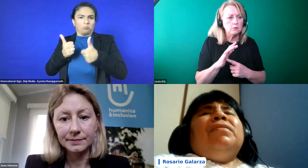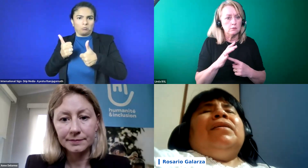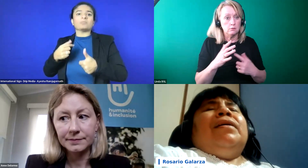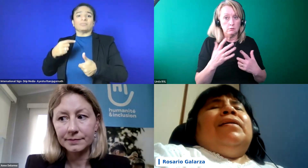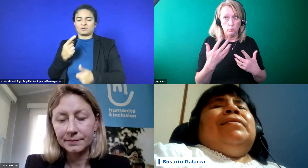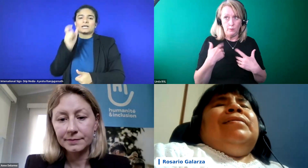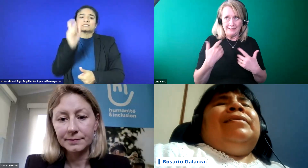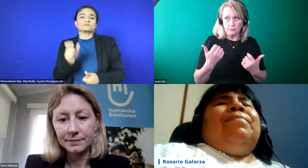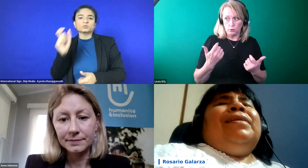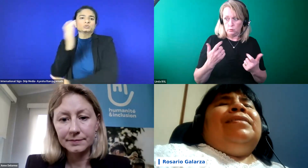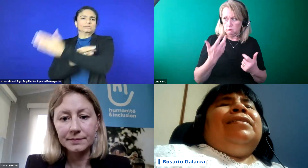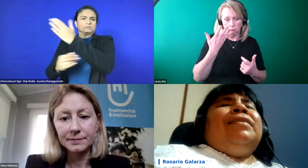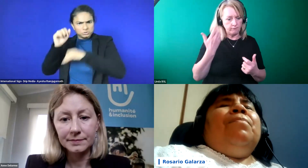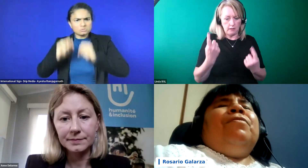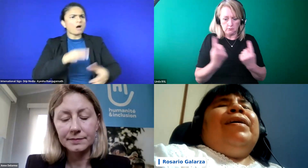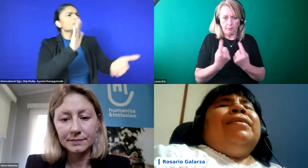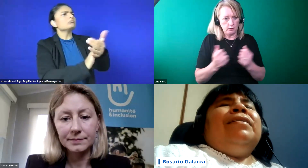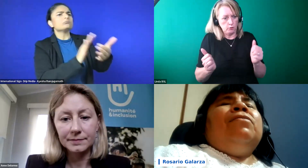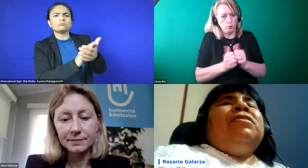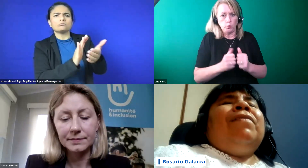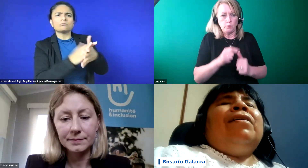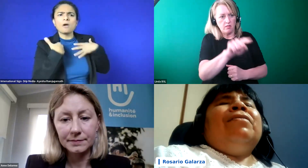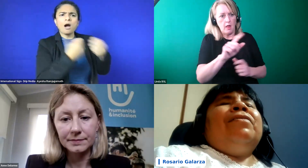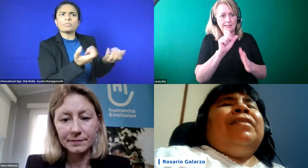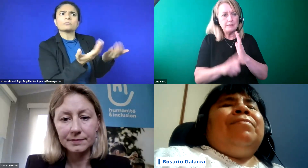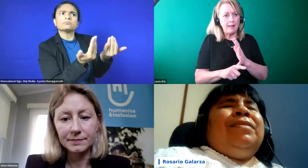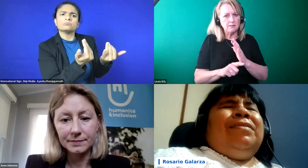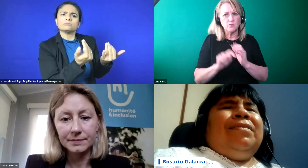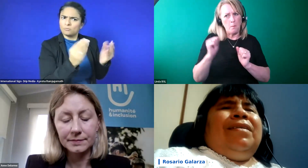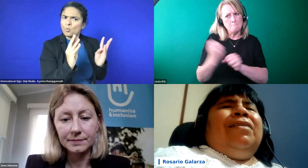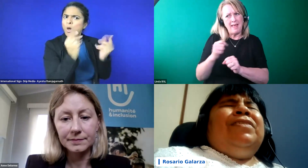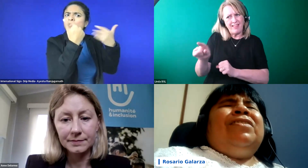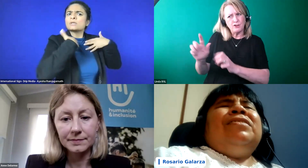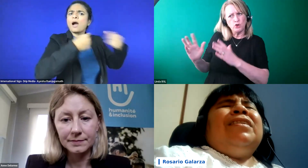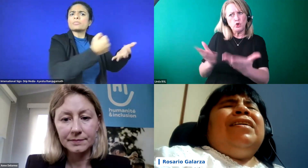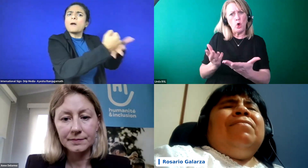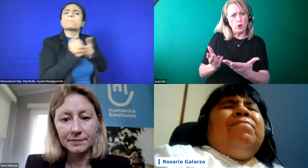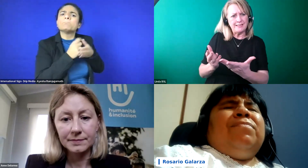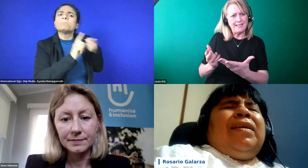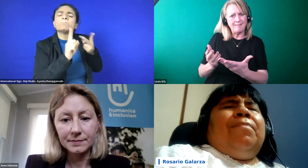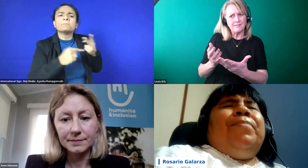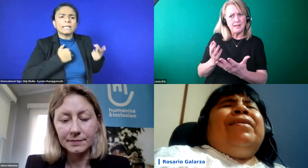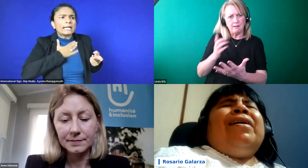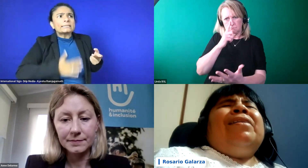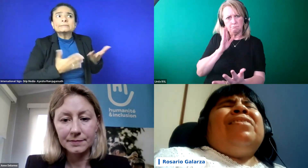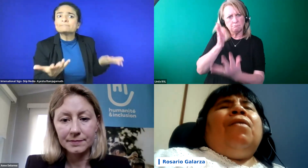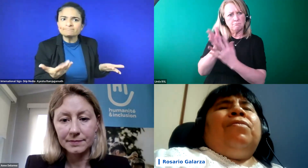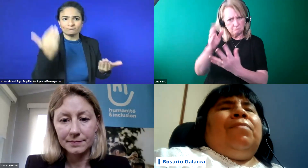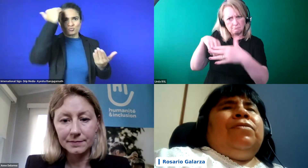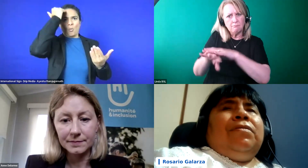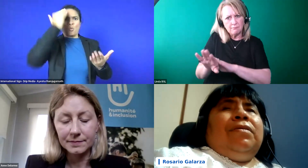accommodating disabilities and providing inclusive healthcare services, resulting in better